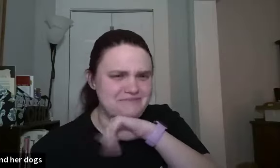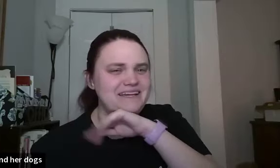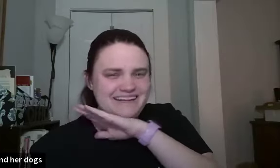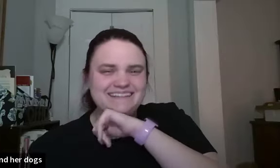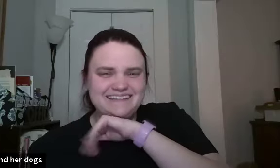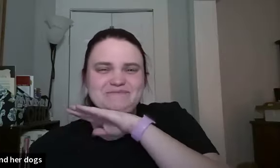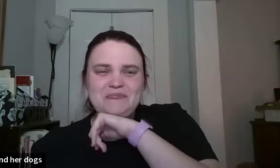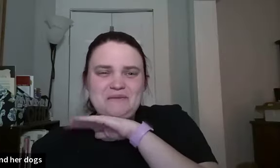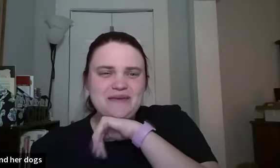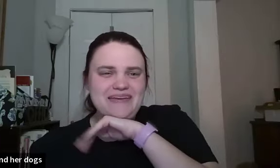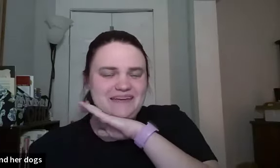mean. Pig.